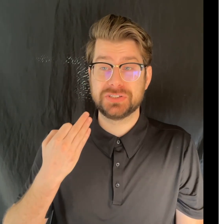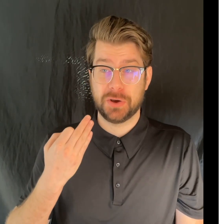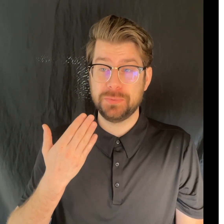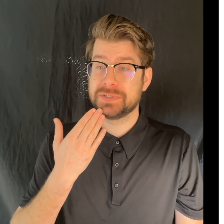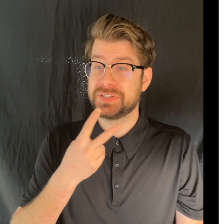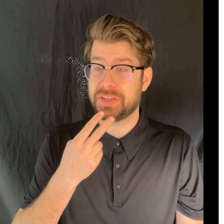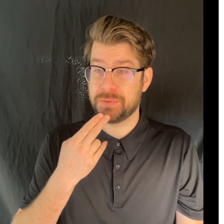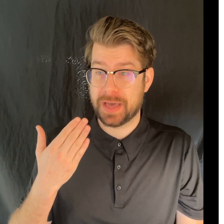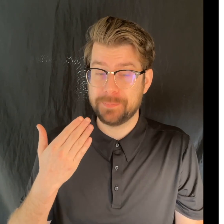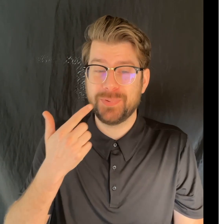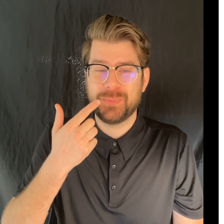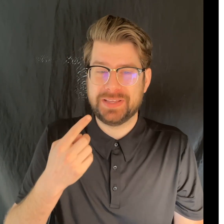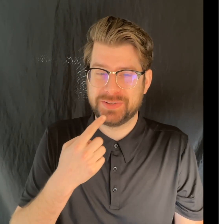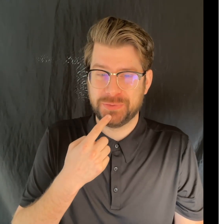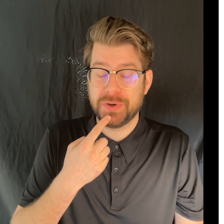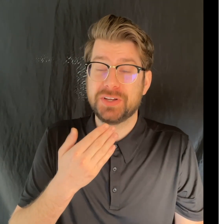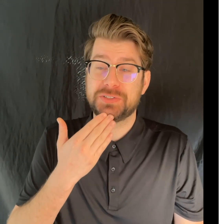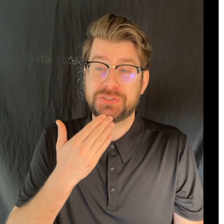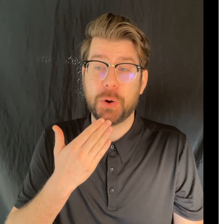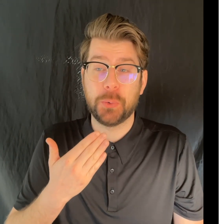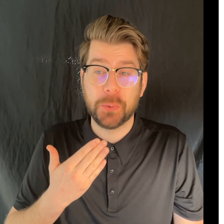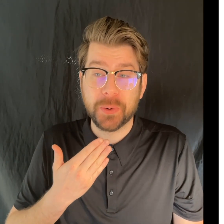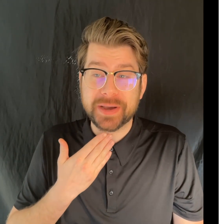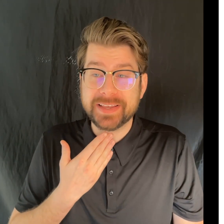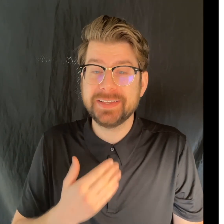So to cue them, we do toy,